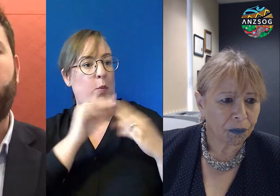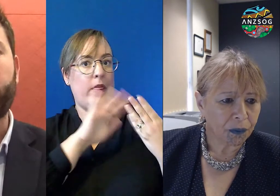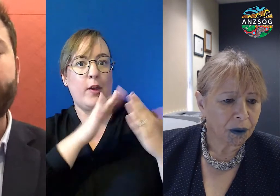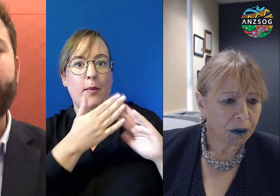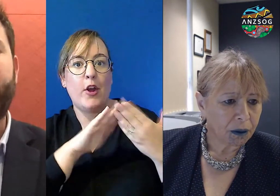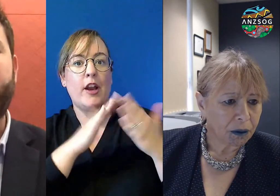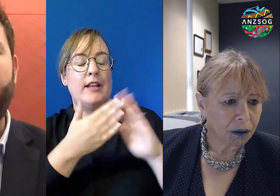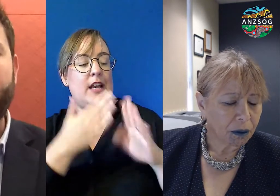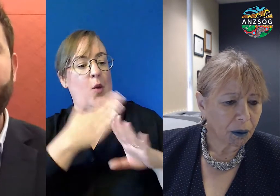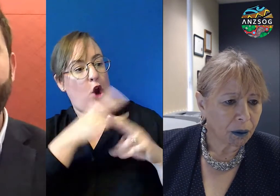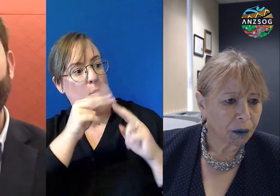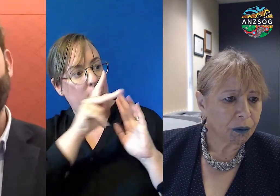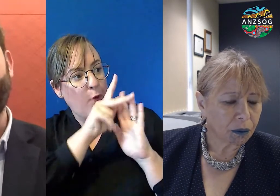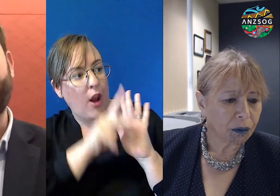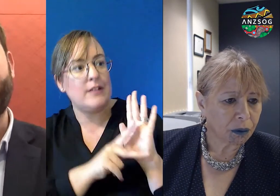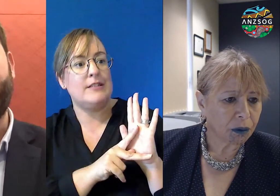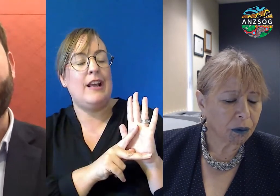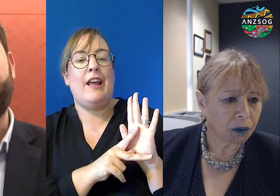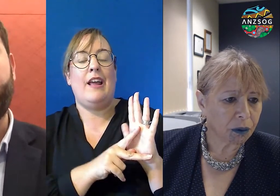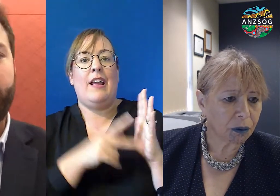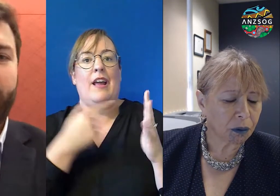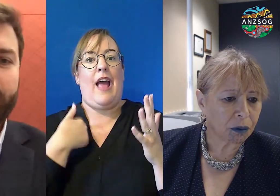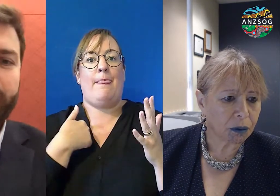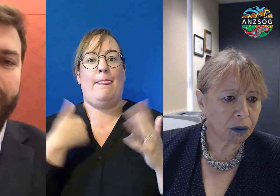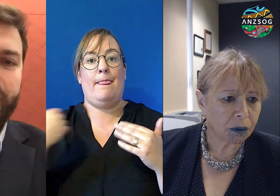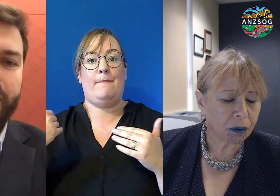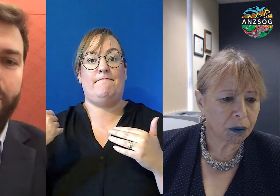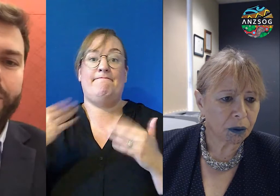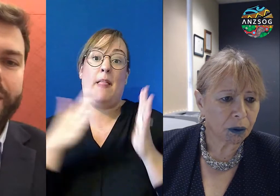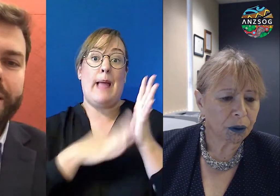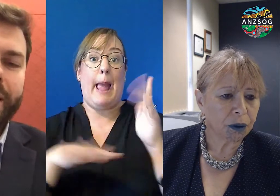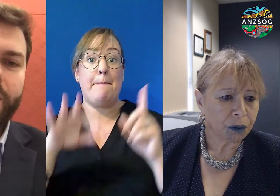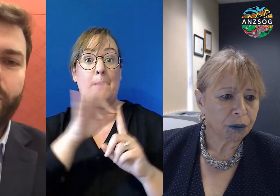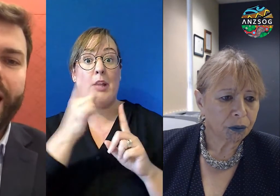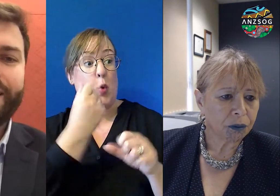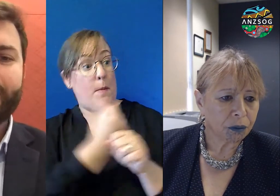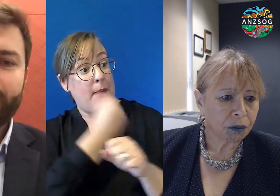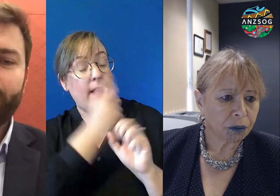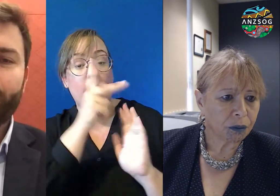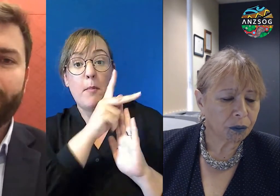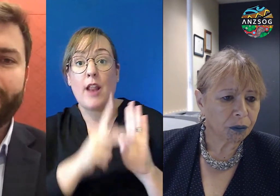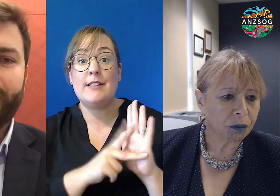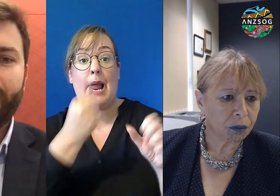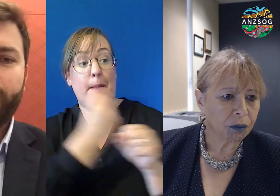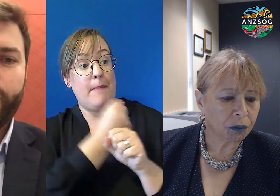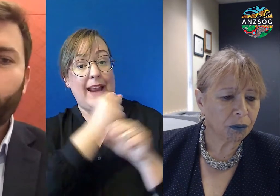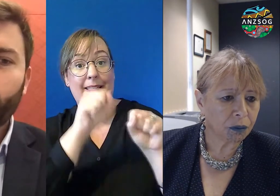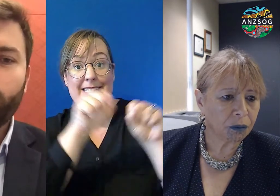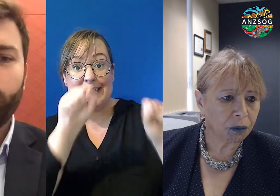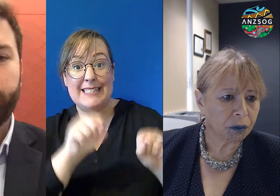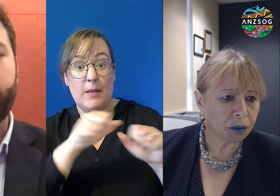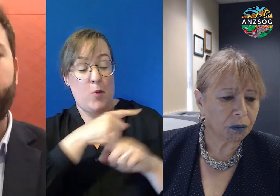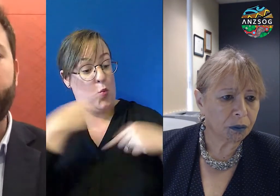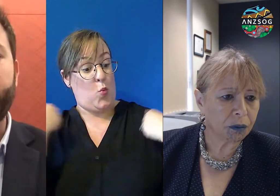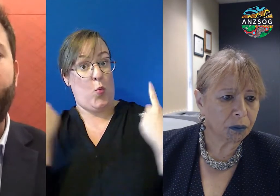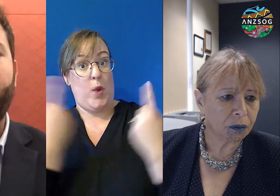these policies, and the ministers that create the policies, that create the system that we all